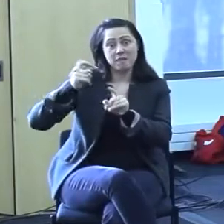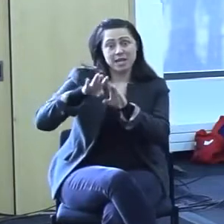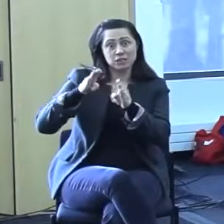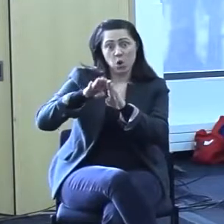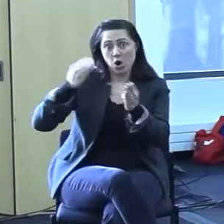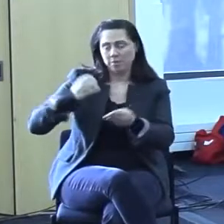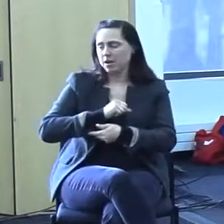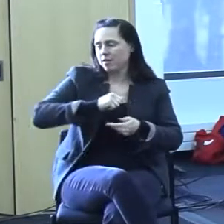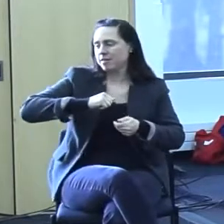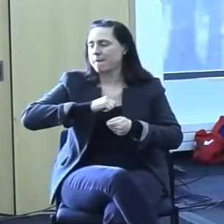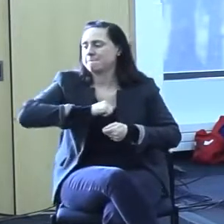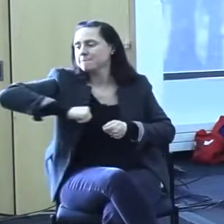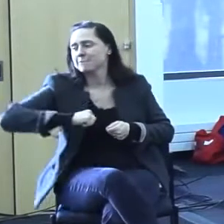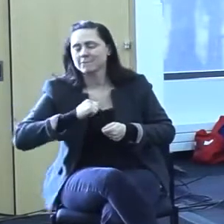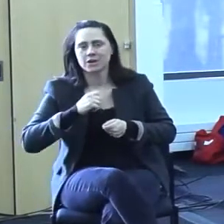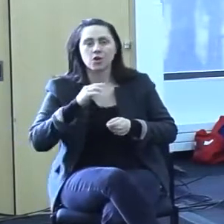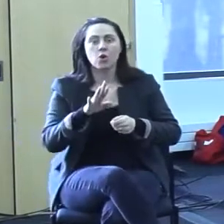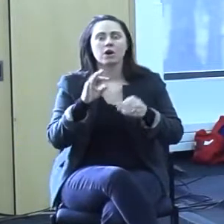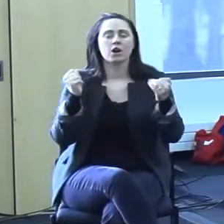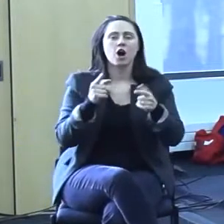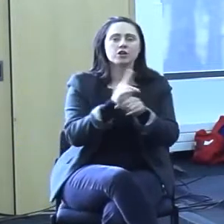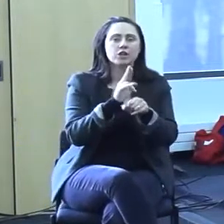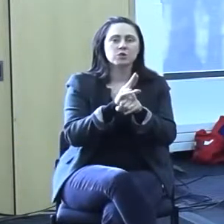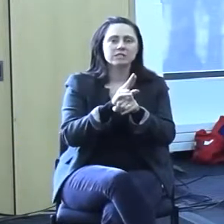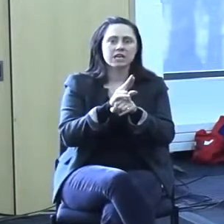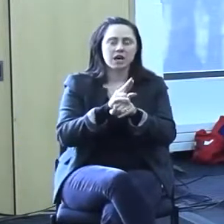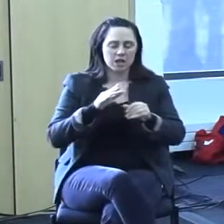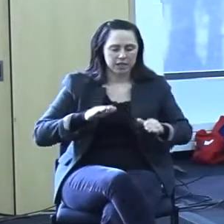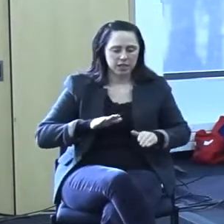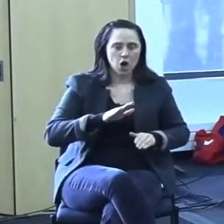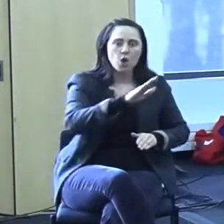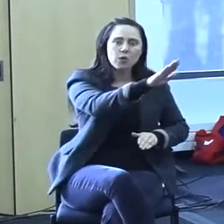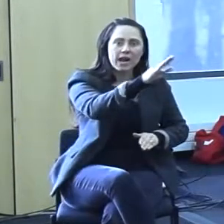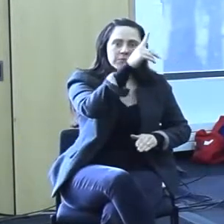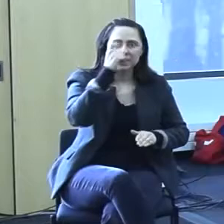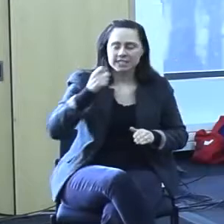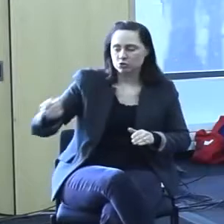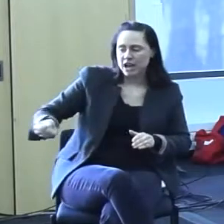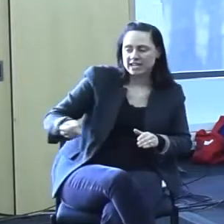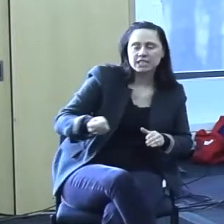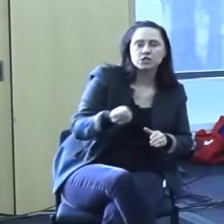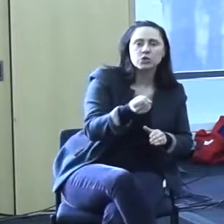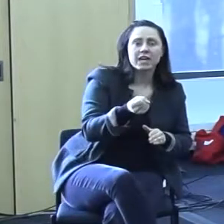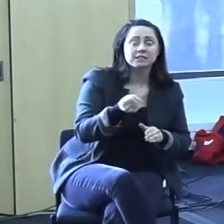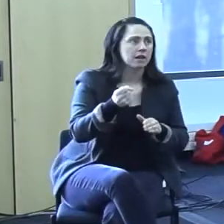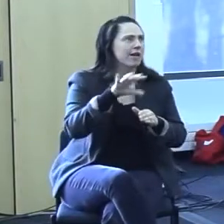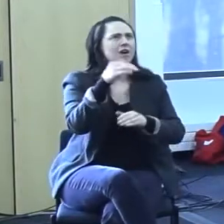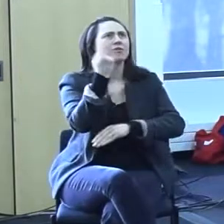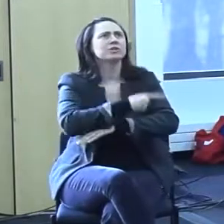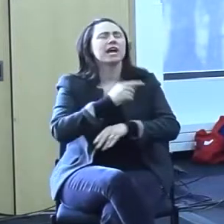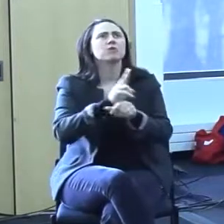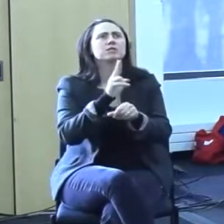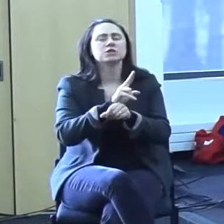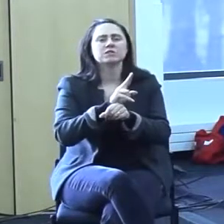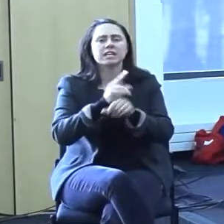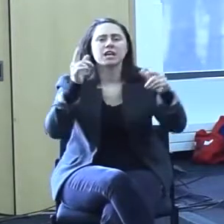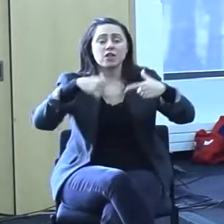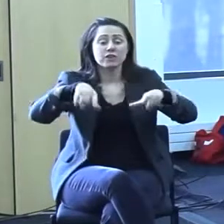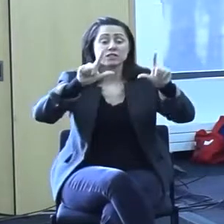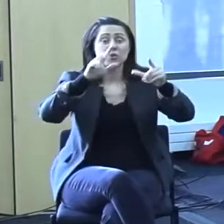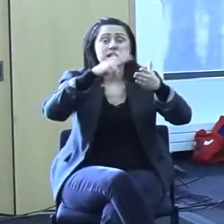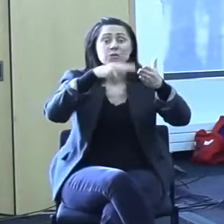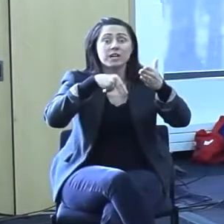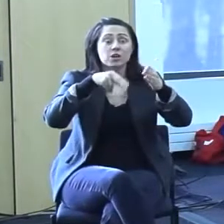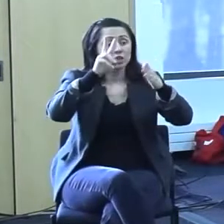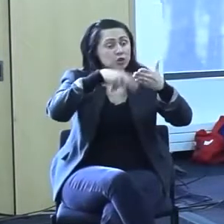all had to use a ramp because maybe we were carrying a suitcase with us. We've had times, I just the other day was using a screen reader to read